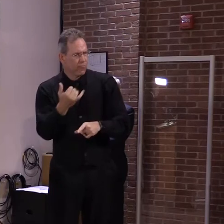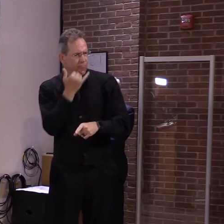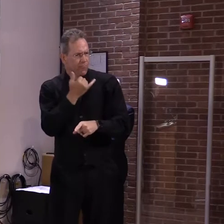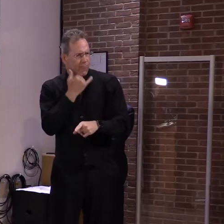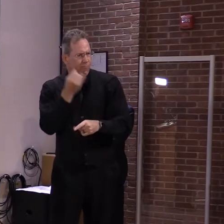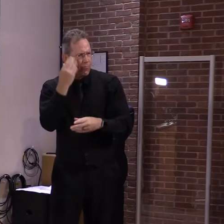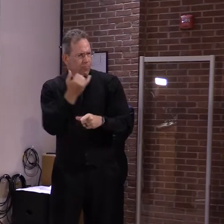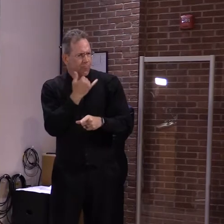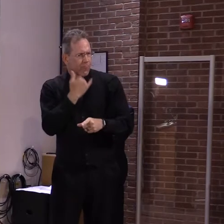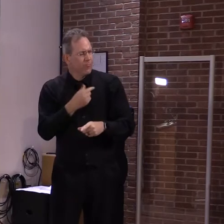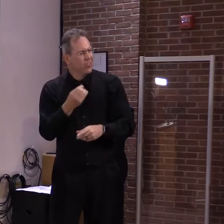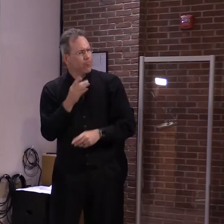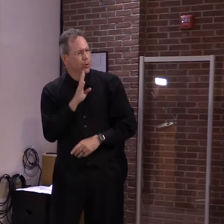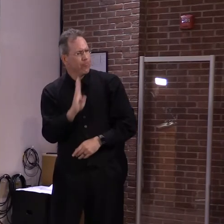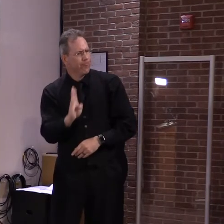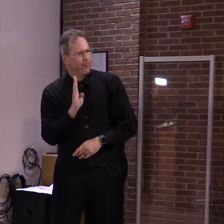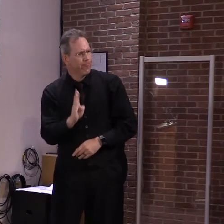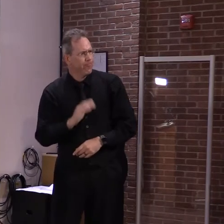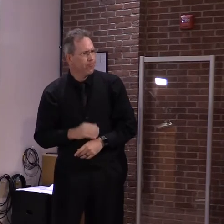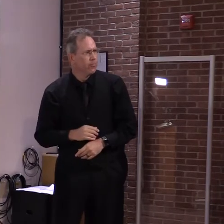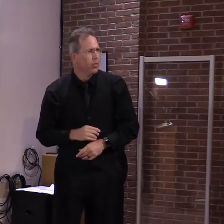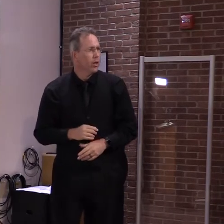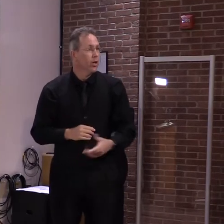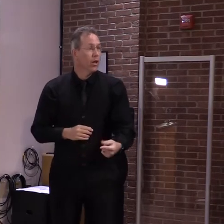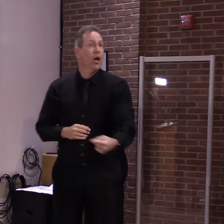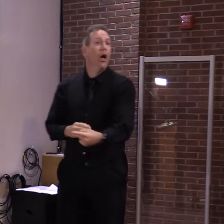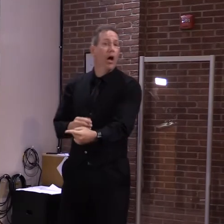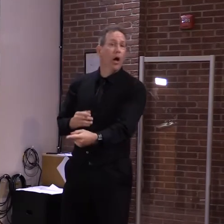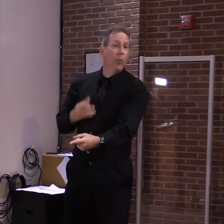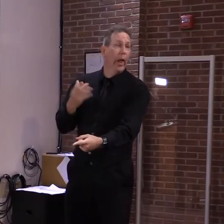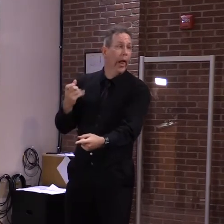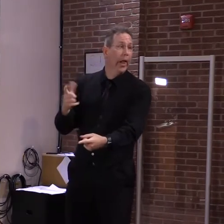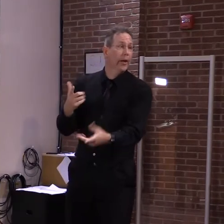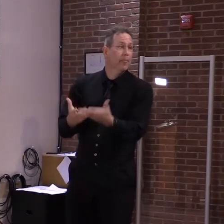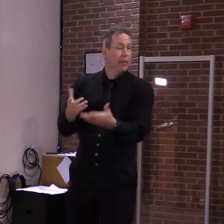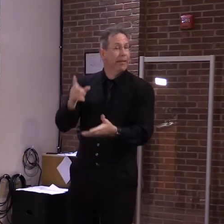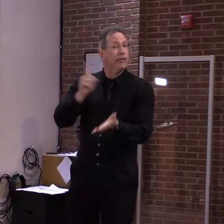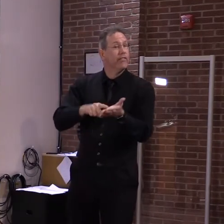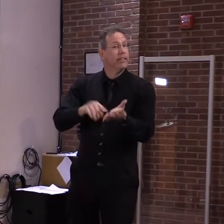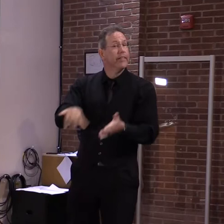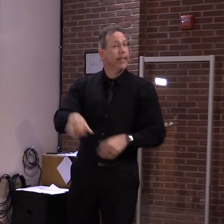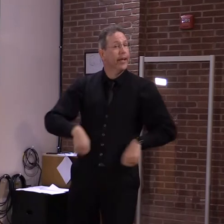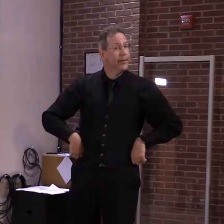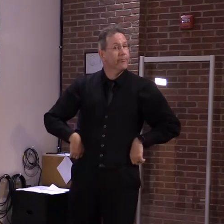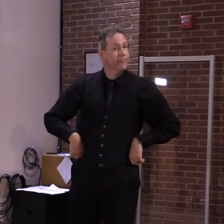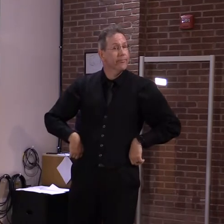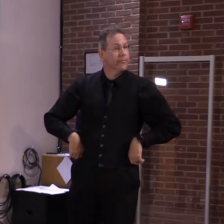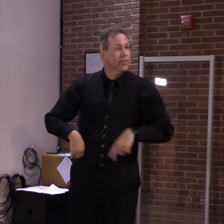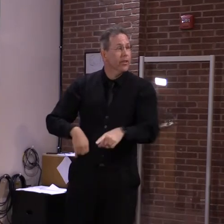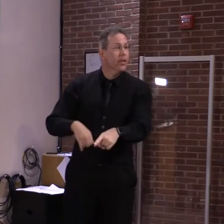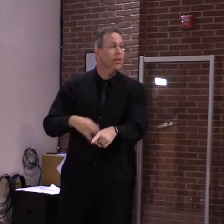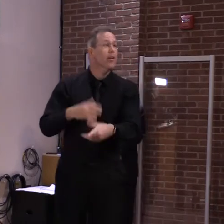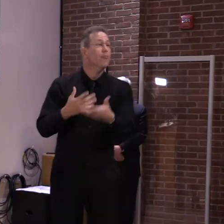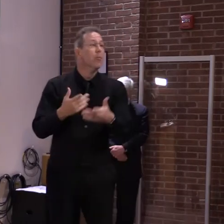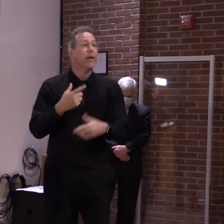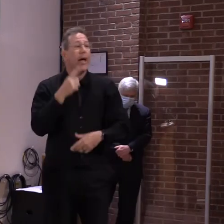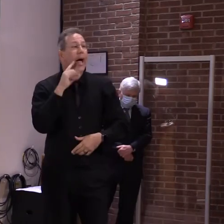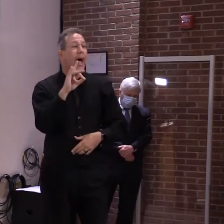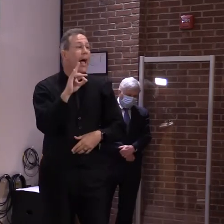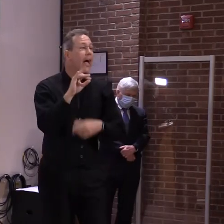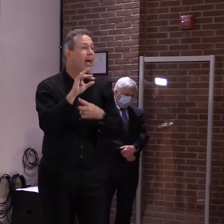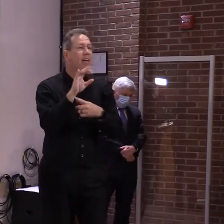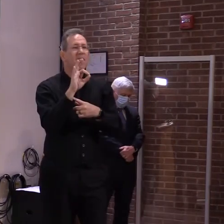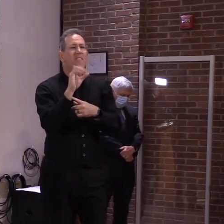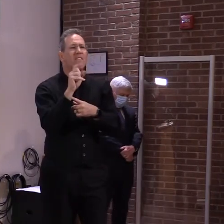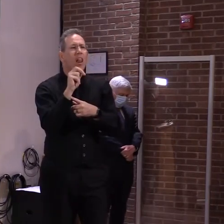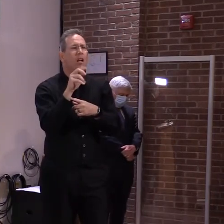Well, maybe it's something you should look into, because we've found probably 8 felony arrests in just the month